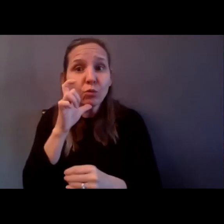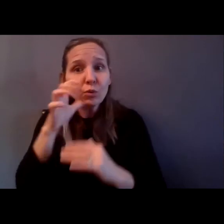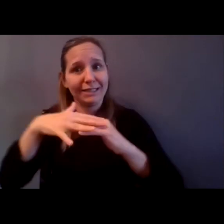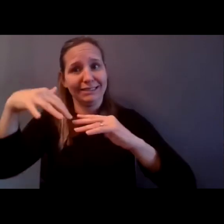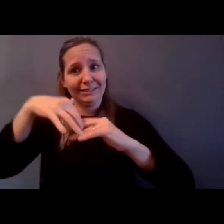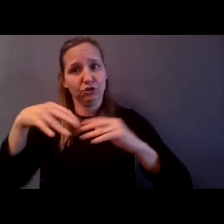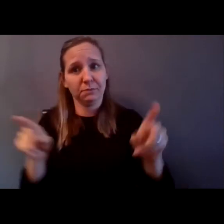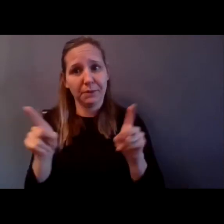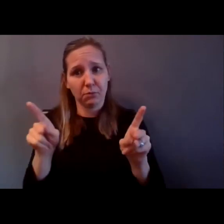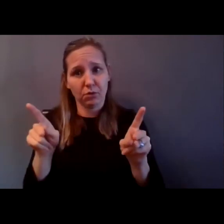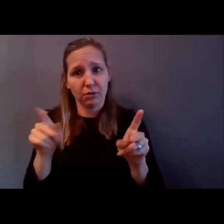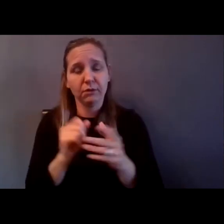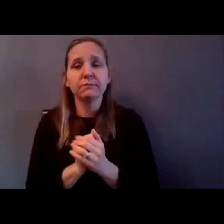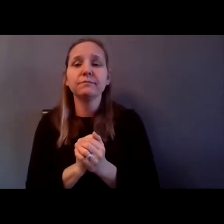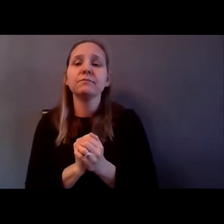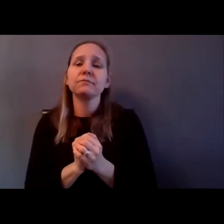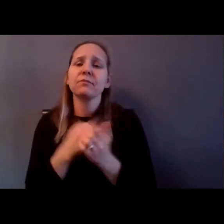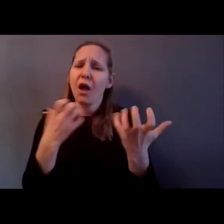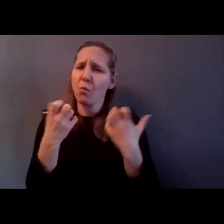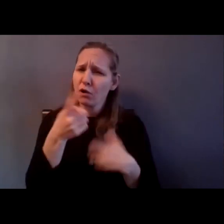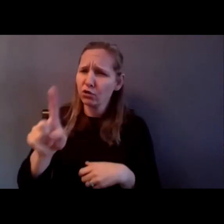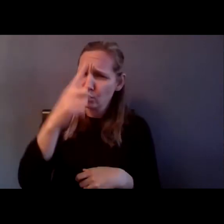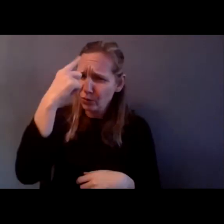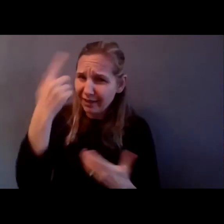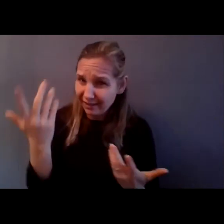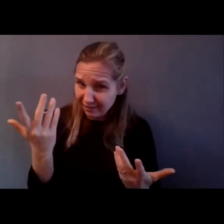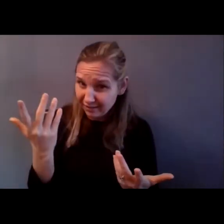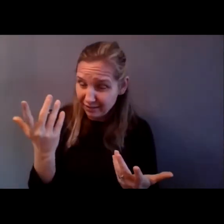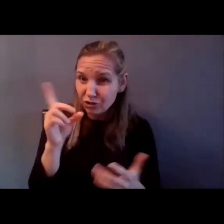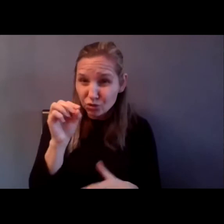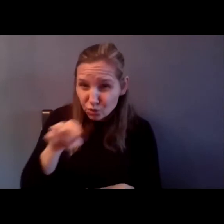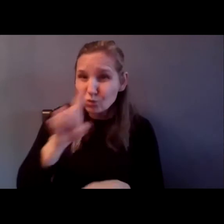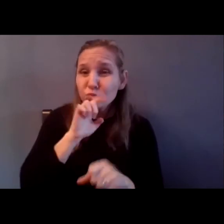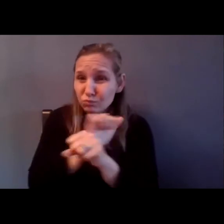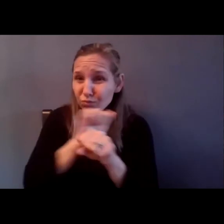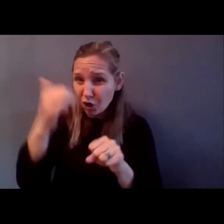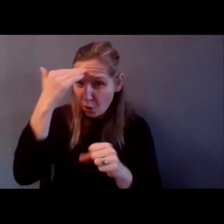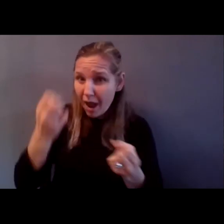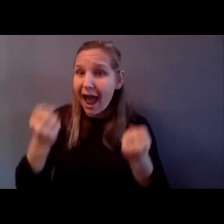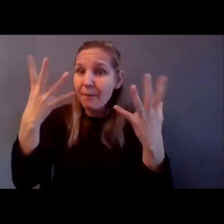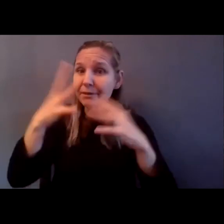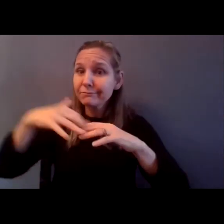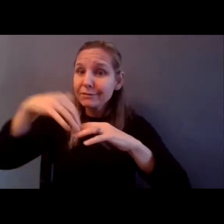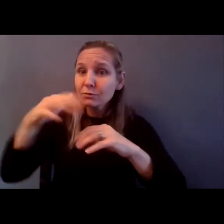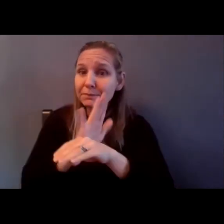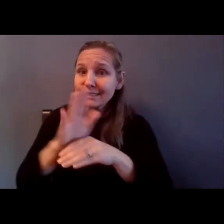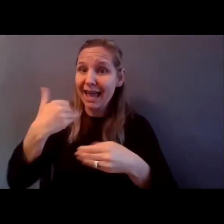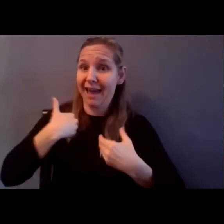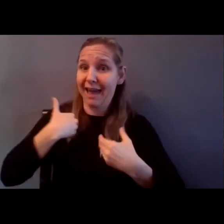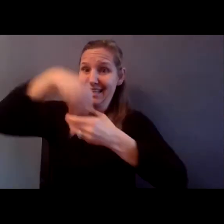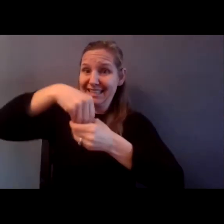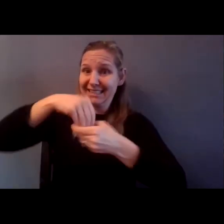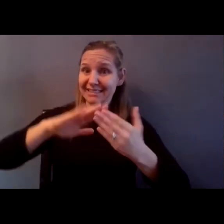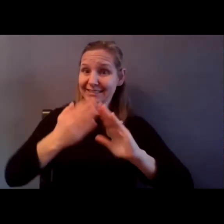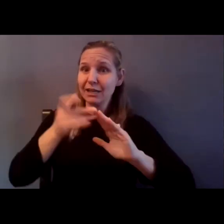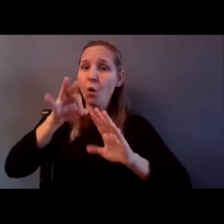I ask you to consider, do you actually know how many Indigenous businesses there are within the city or within the larger